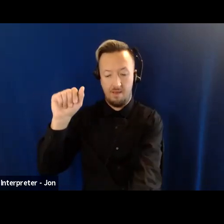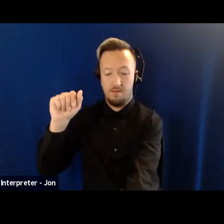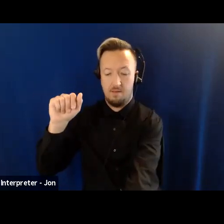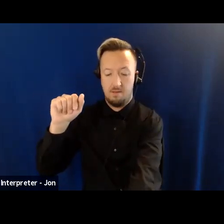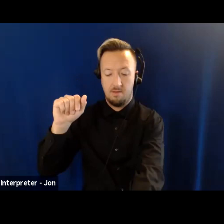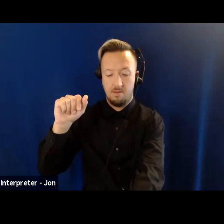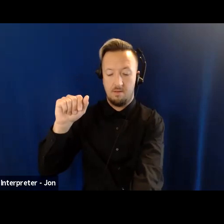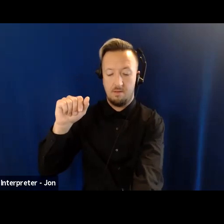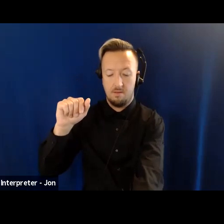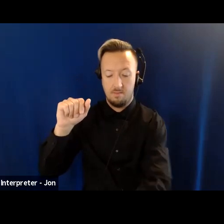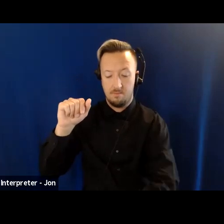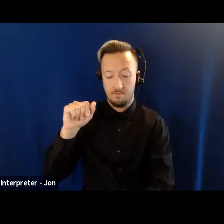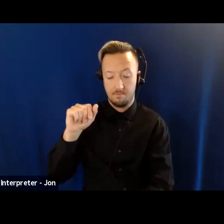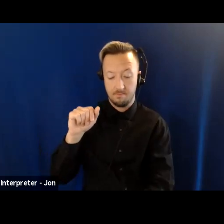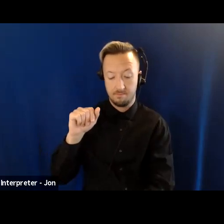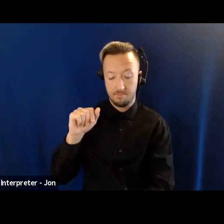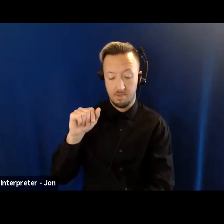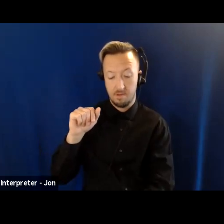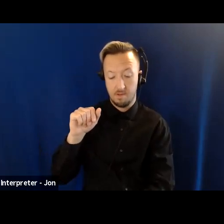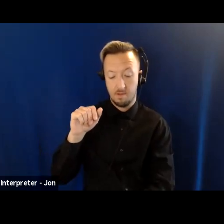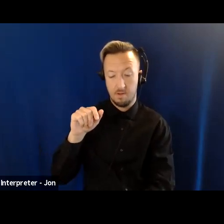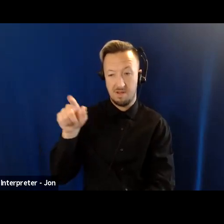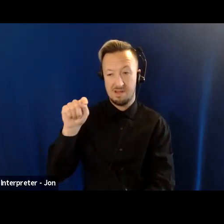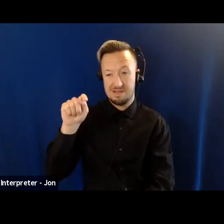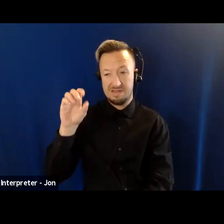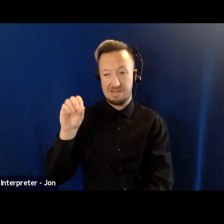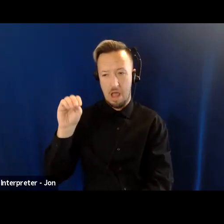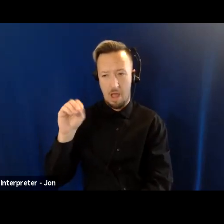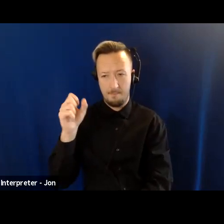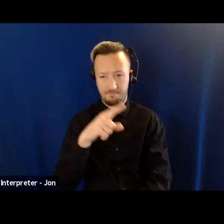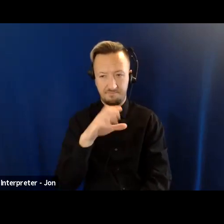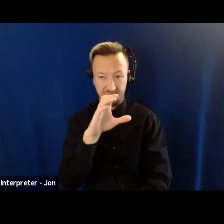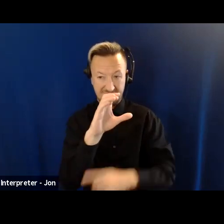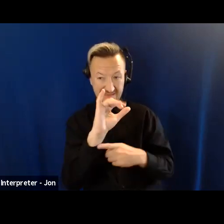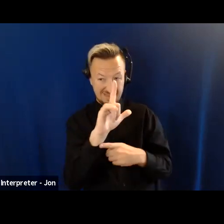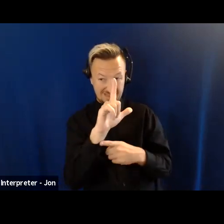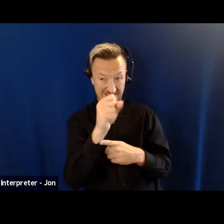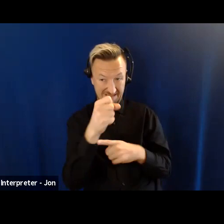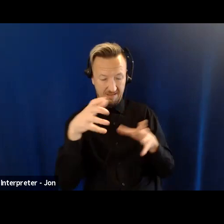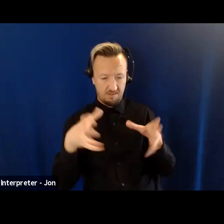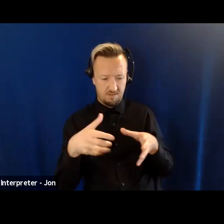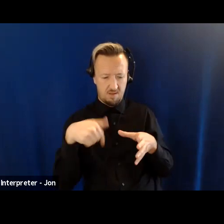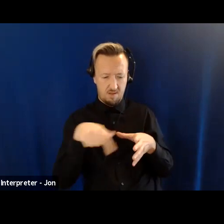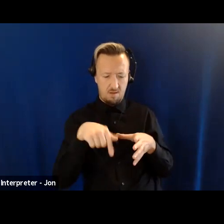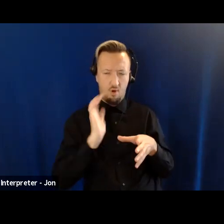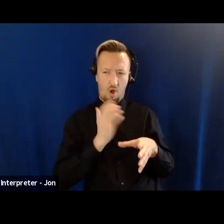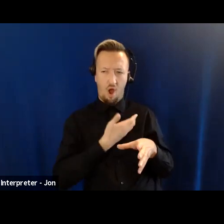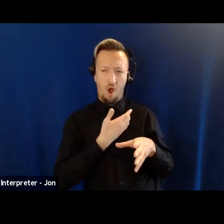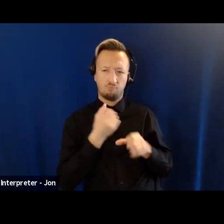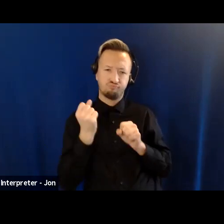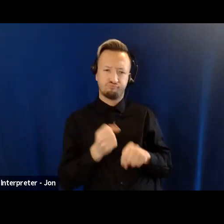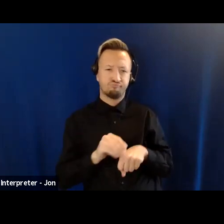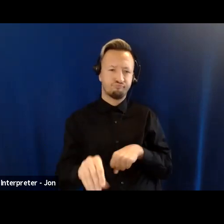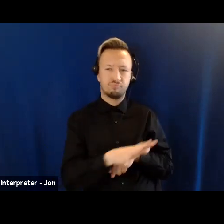we have from Tom Olin, how can CILs use their influence to show our local, state, and federal governments that living in